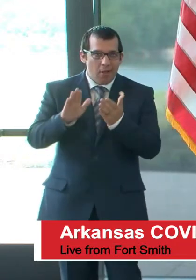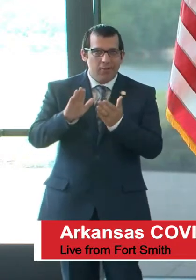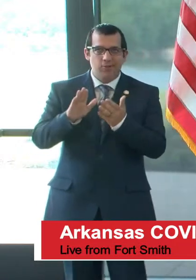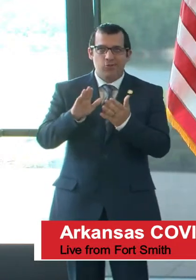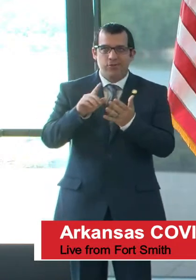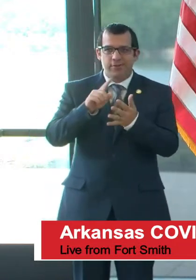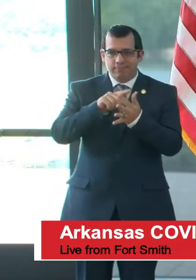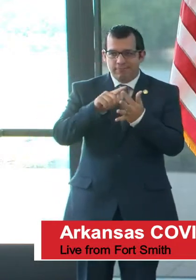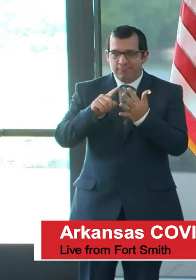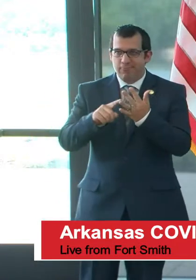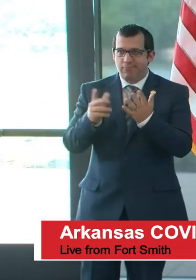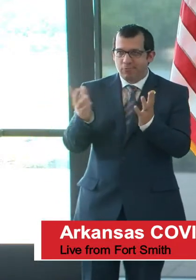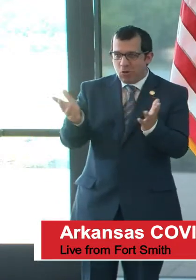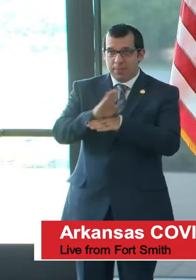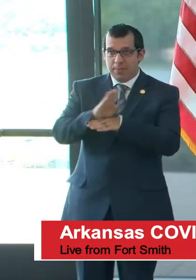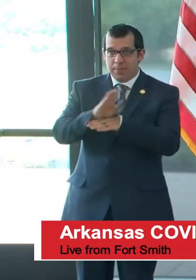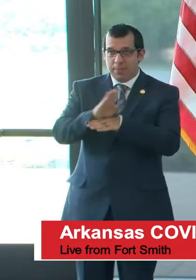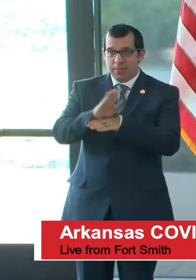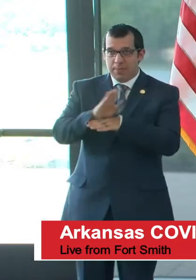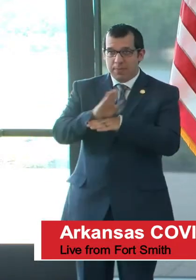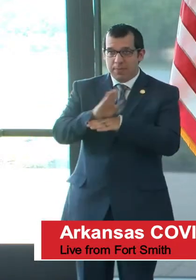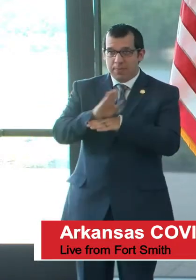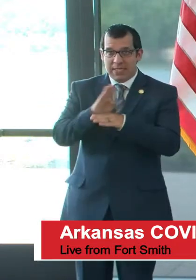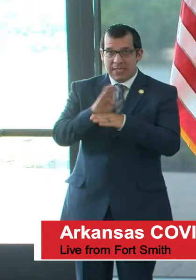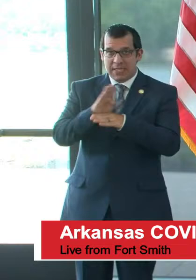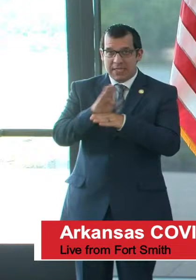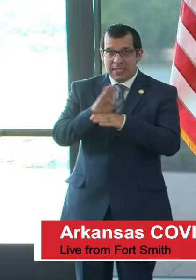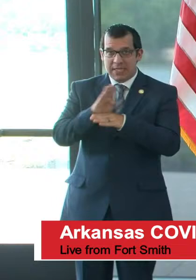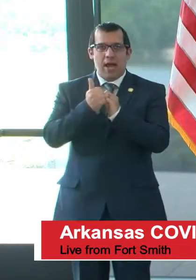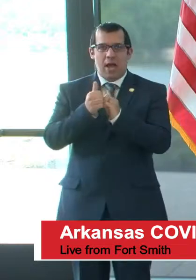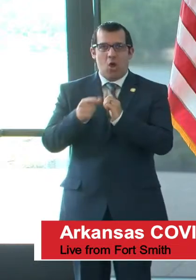colleges, and visit about the community and how they're handling